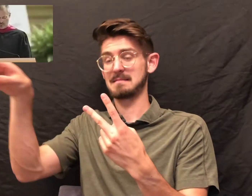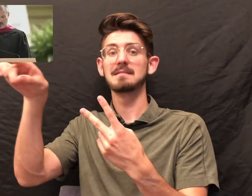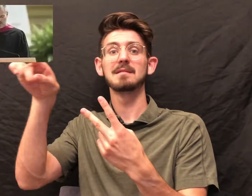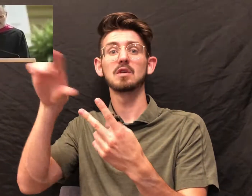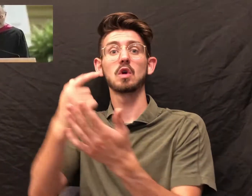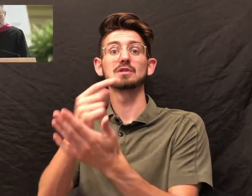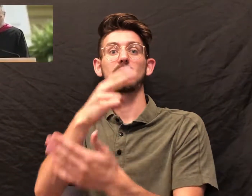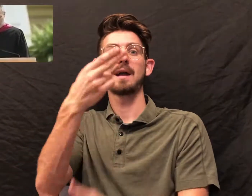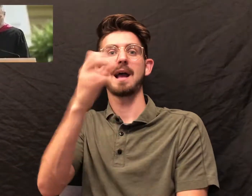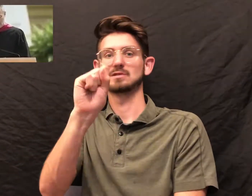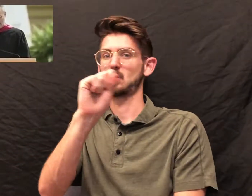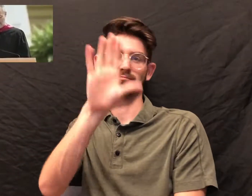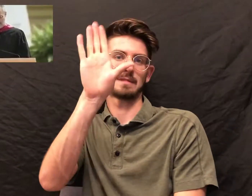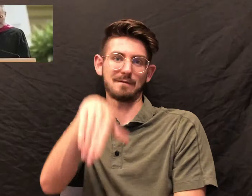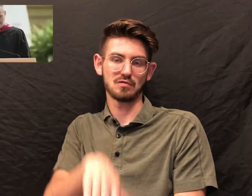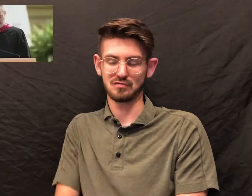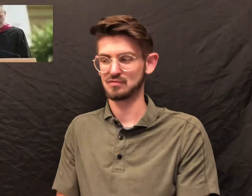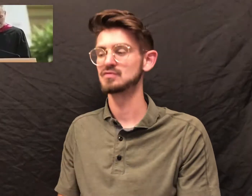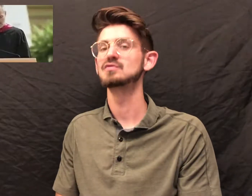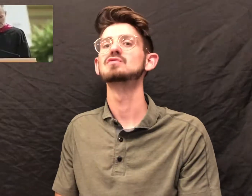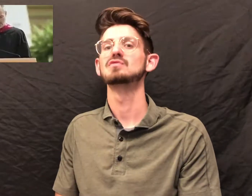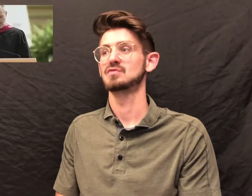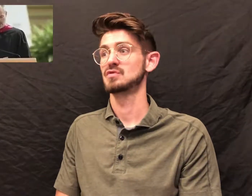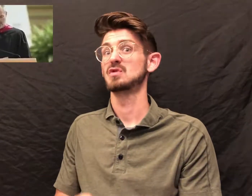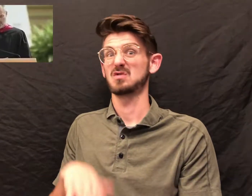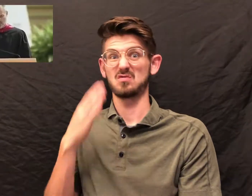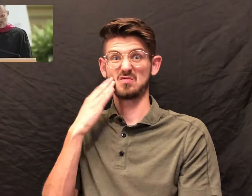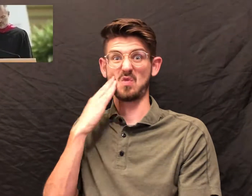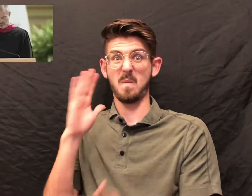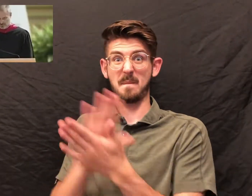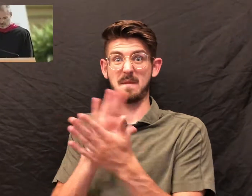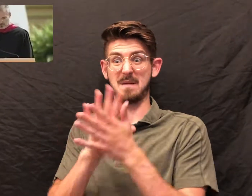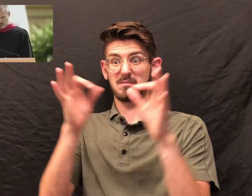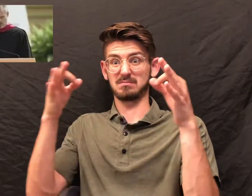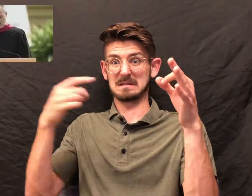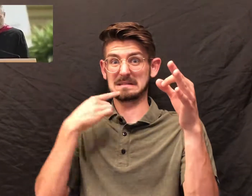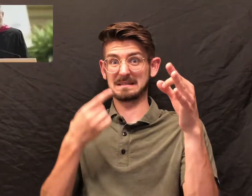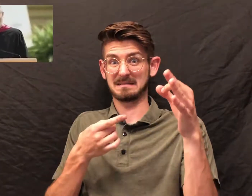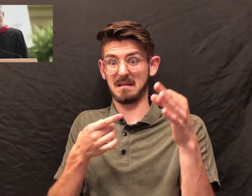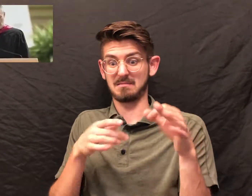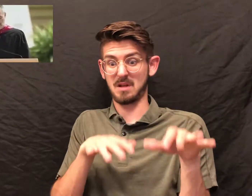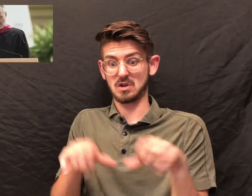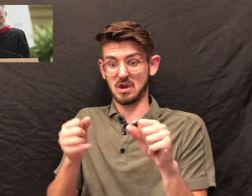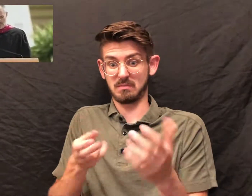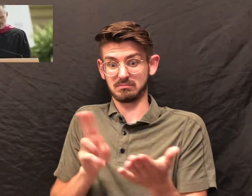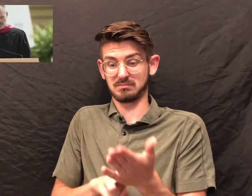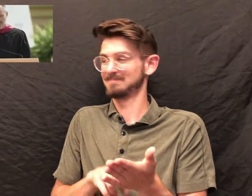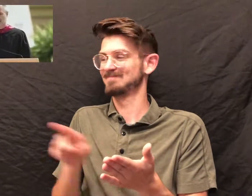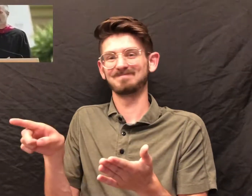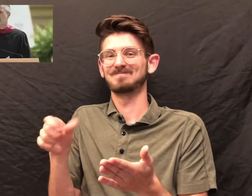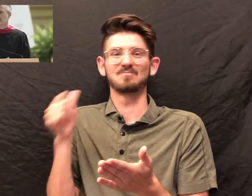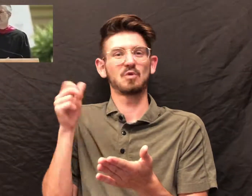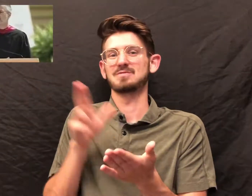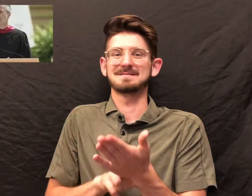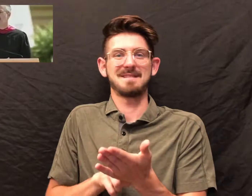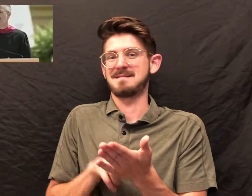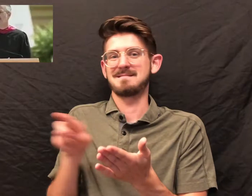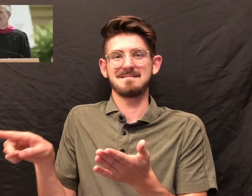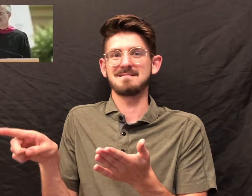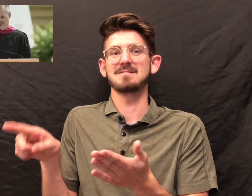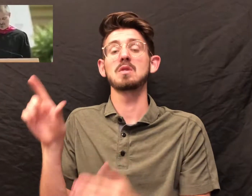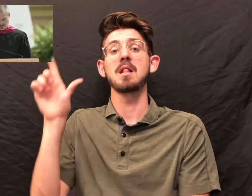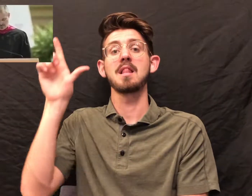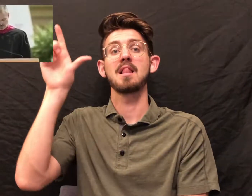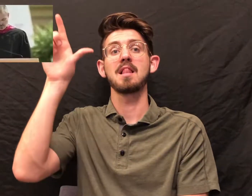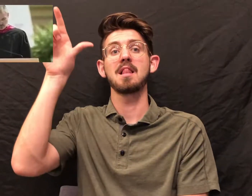school. She refused to sign the final adoption papers. She only relented a few months later when my